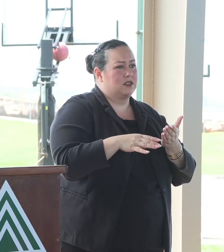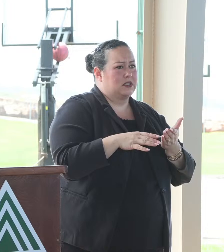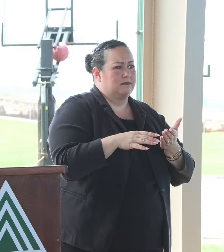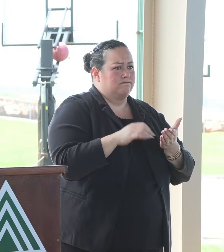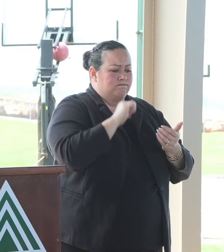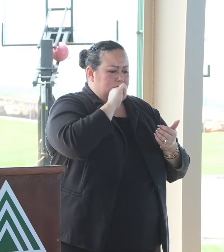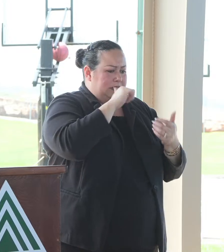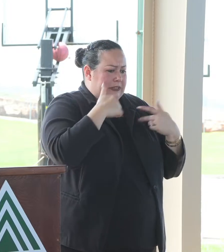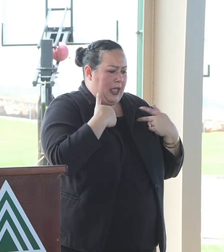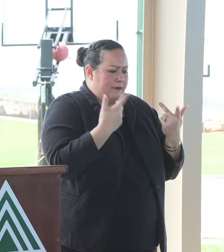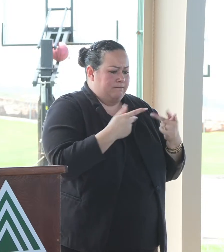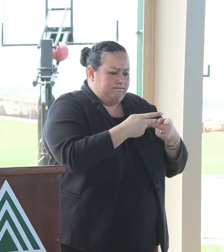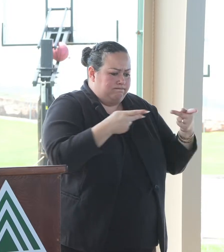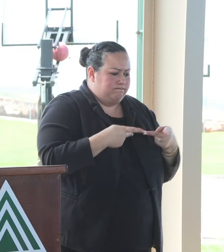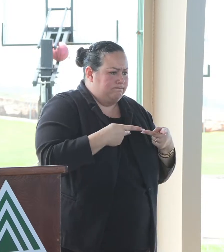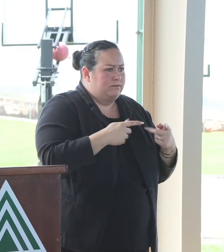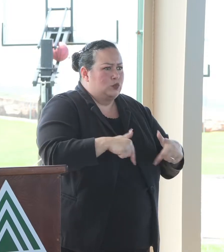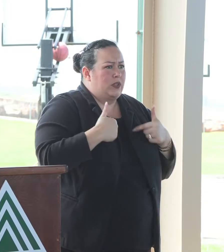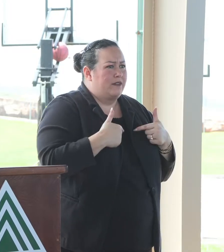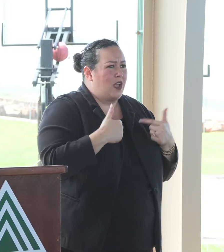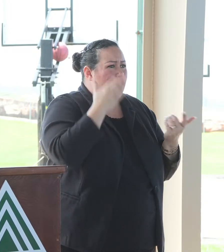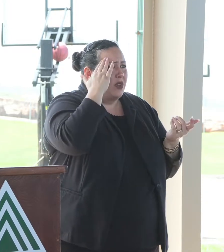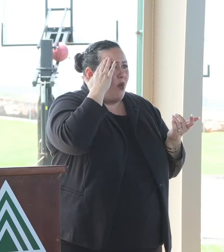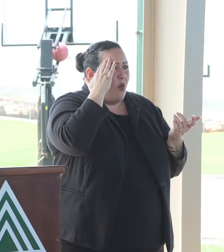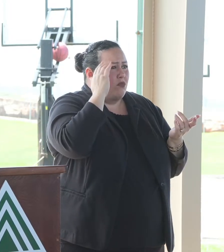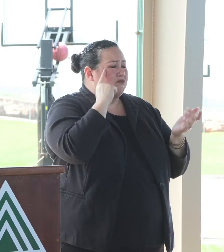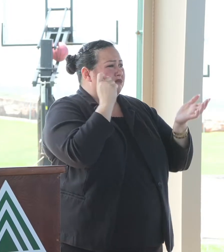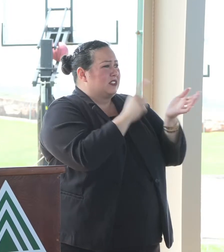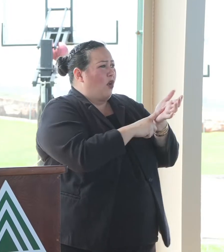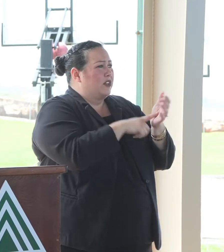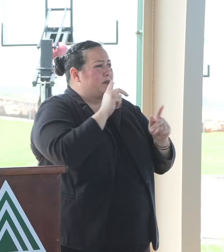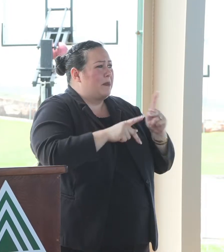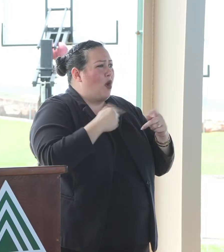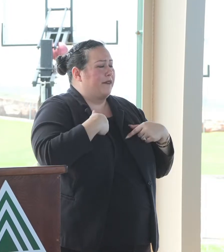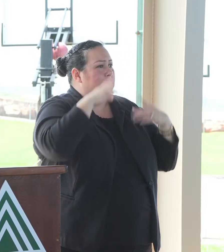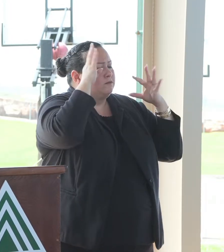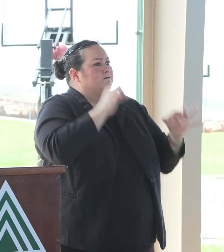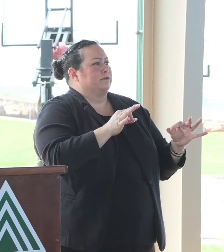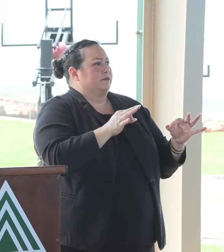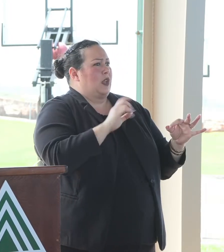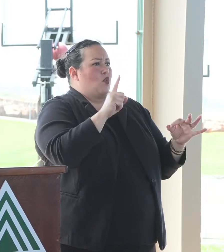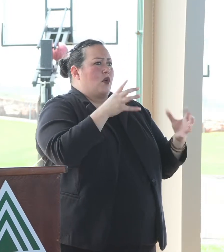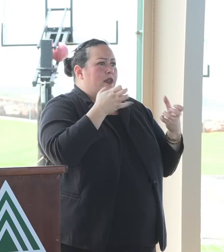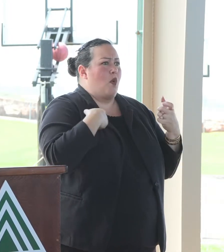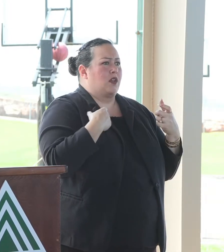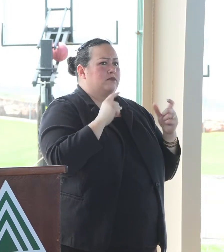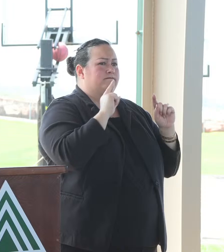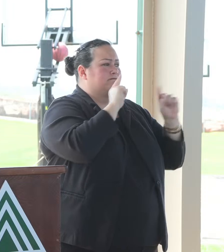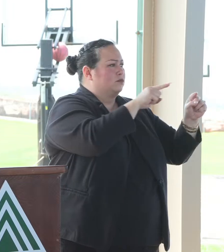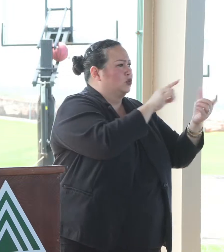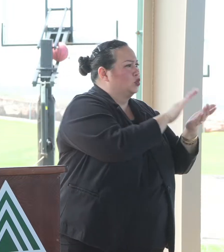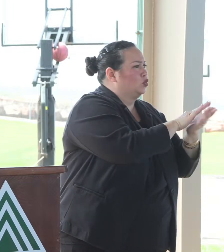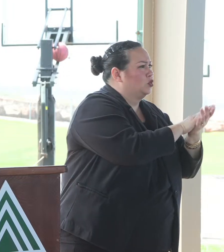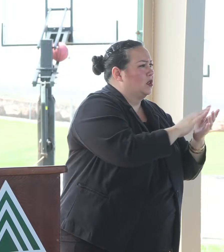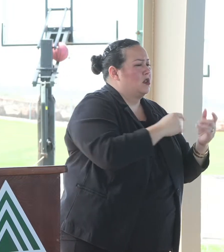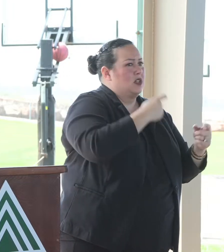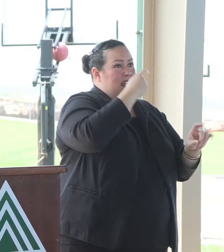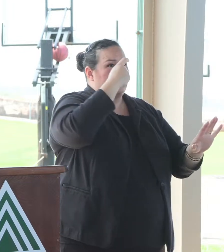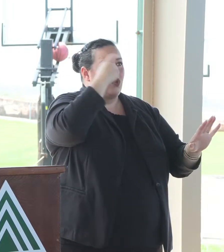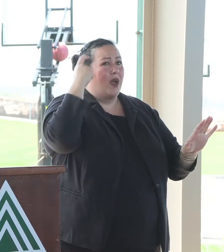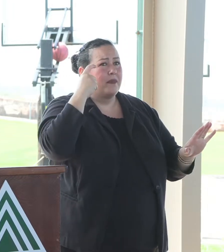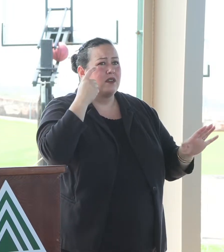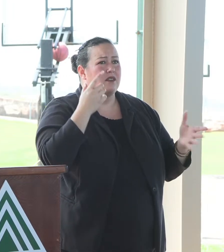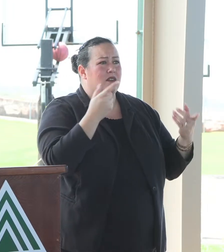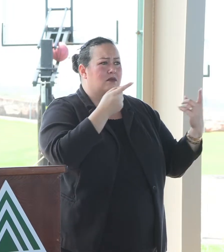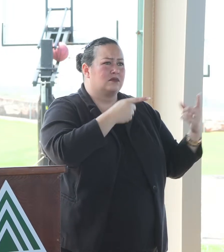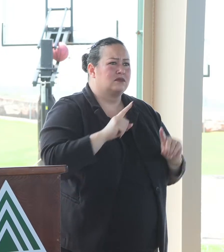we acknowledge that everyone has to make their own minds up about where they would like to be educated, where their place of trauma is, how they will come